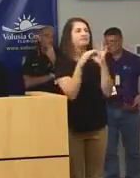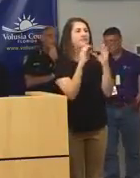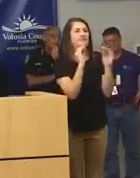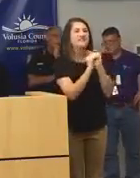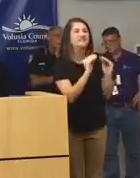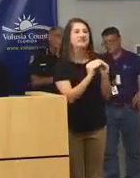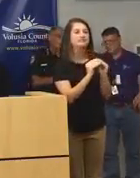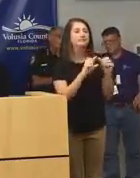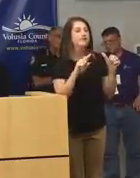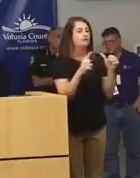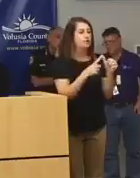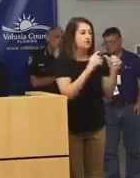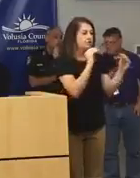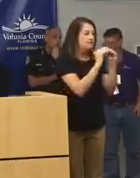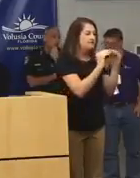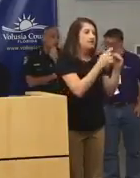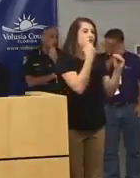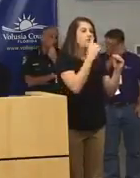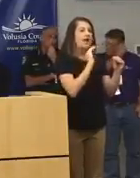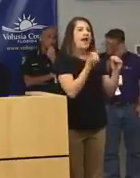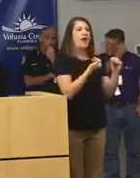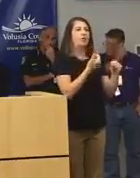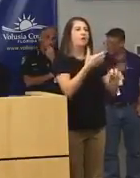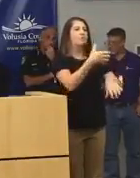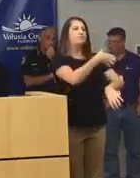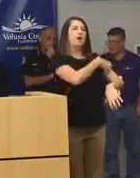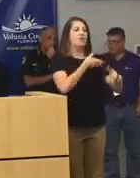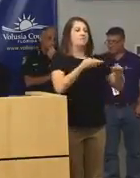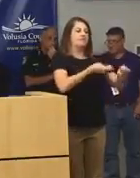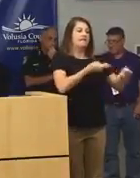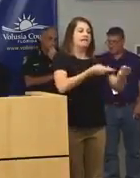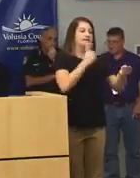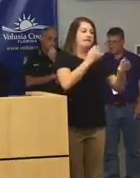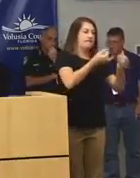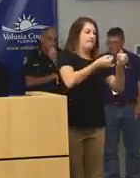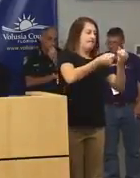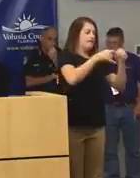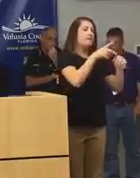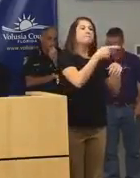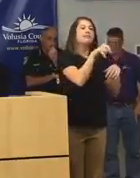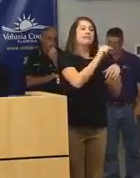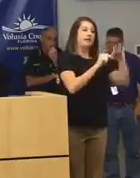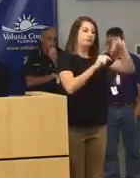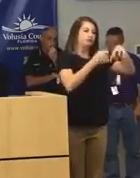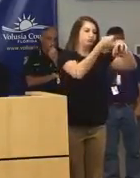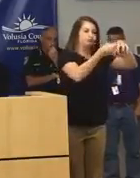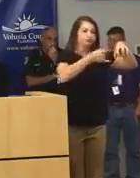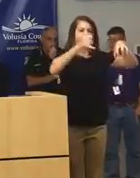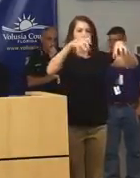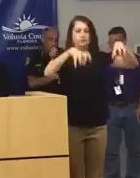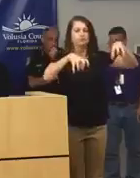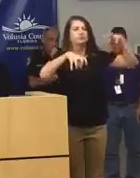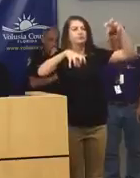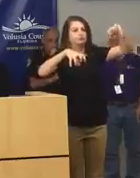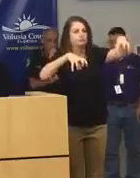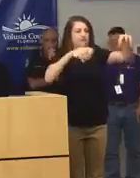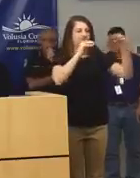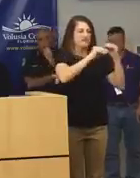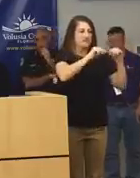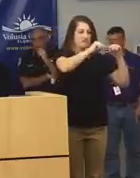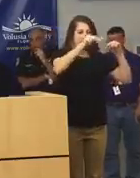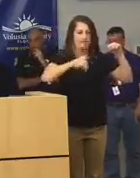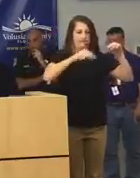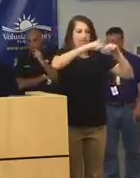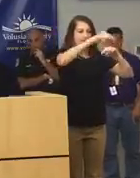first restore by repairing damage to our power plants, power lines that carry the electricity from the plants to the local substations. Then we start restoring